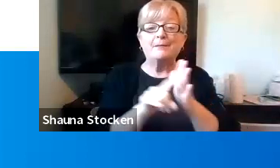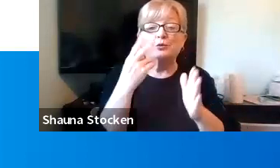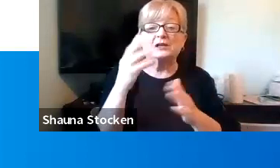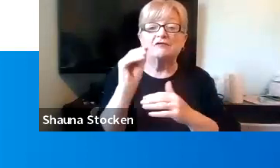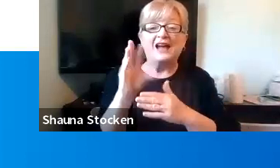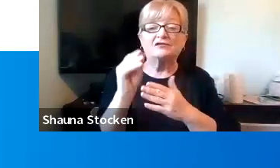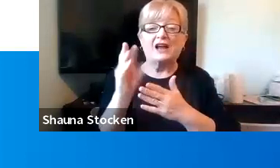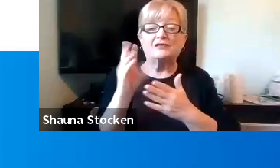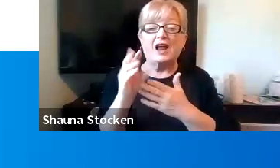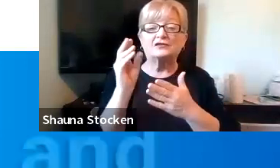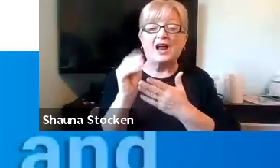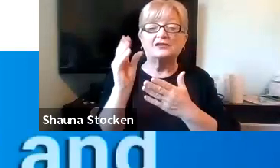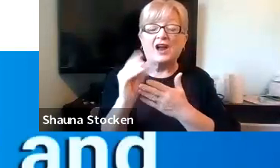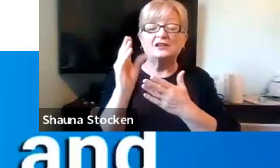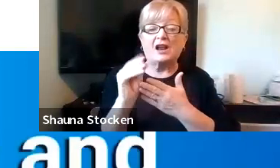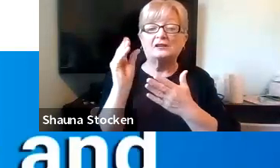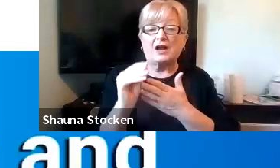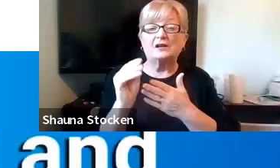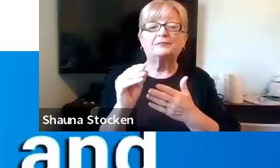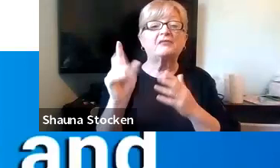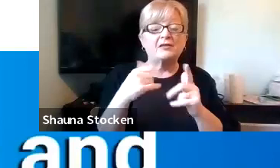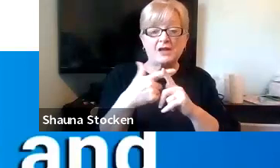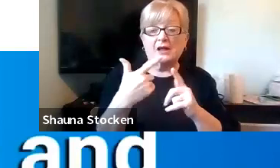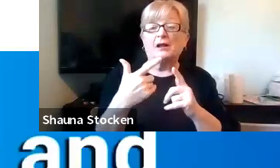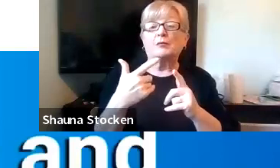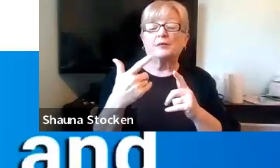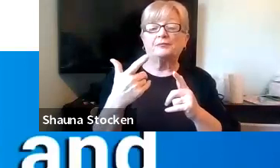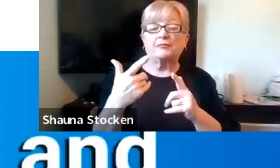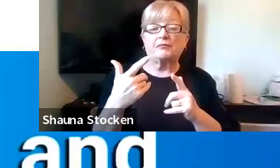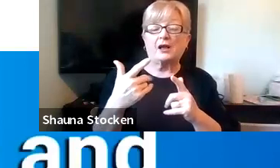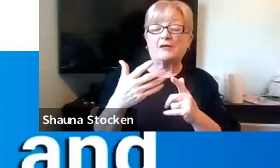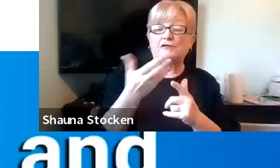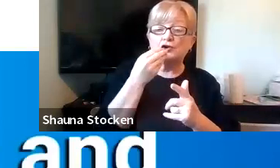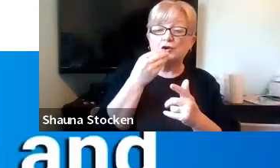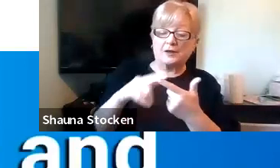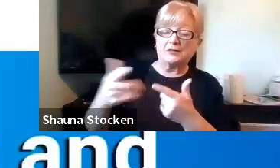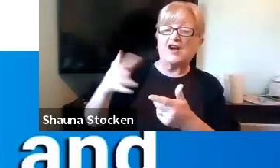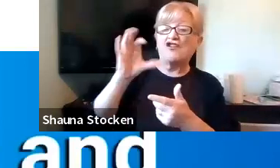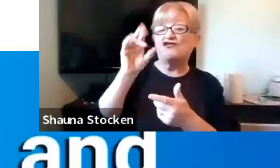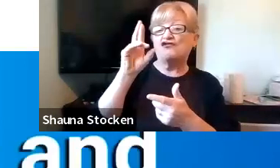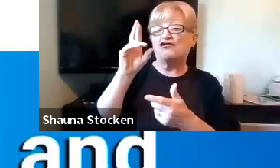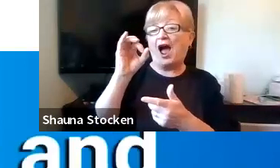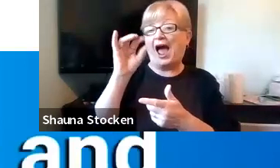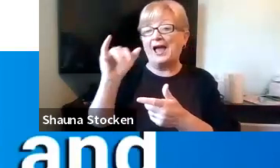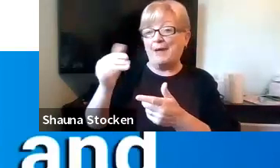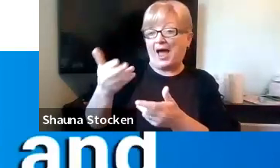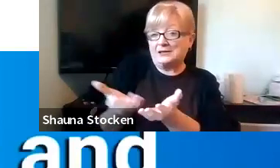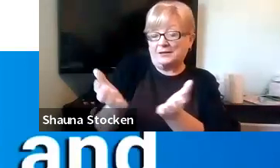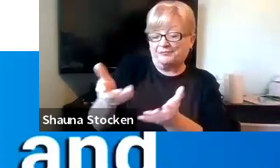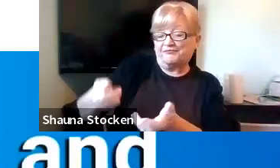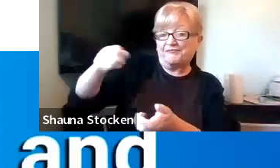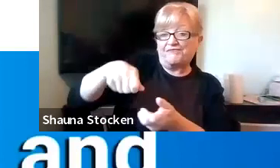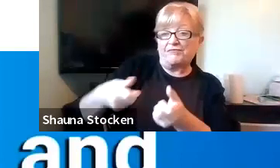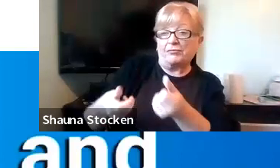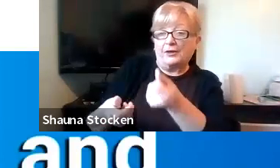and the button will blink continuously. Place food in the fry basket and insert the fry basket in the oven at the top position. Close